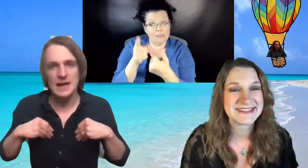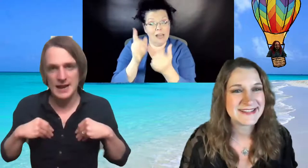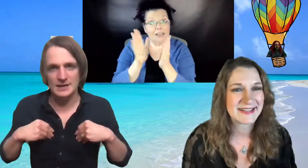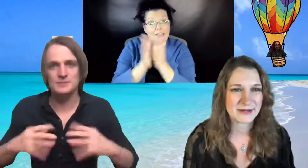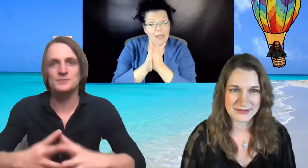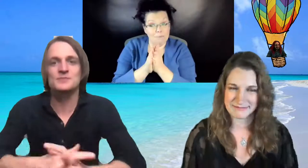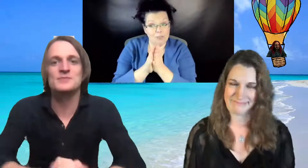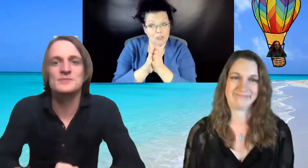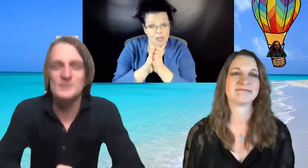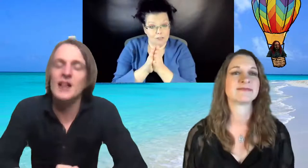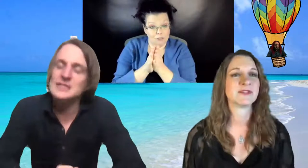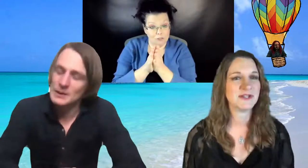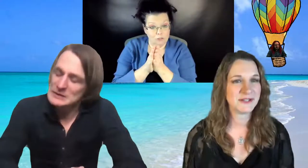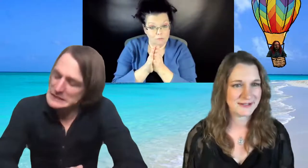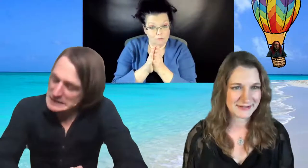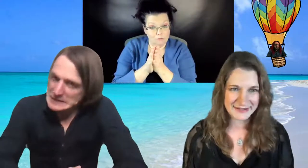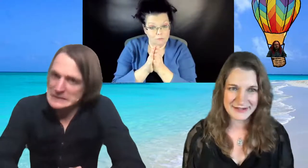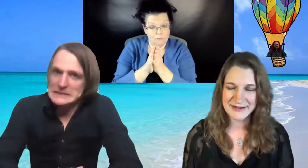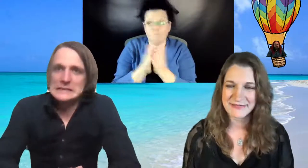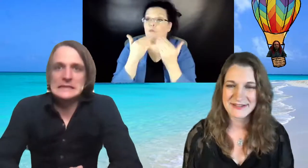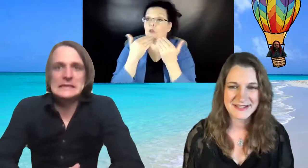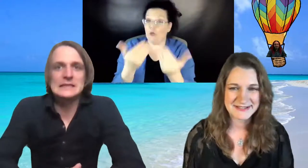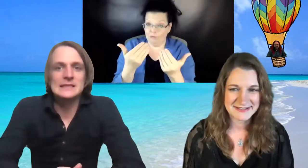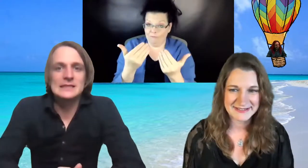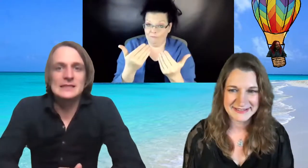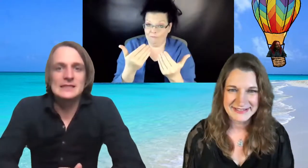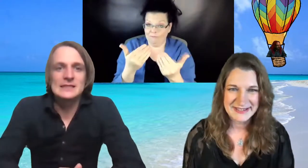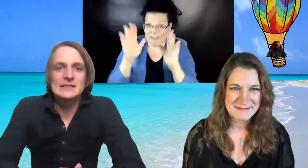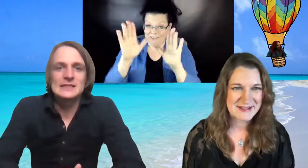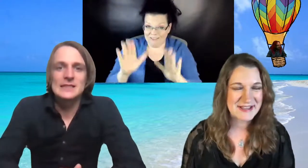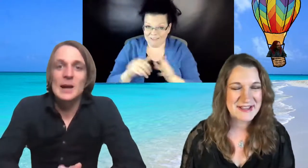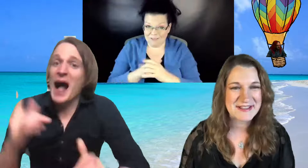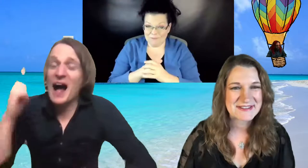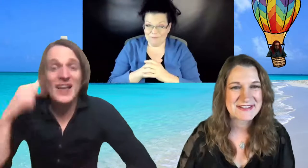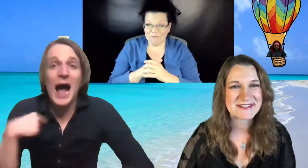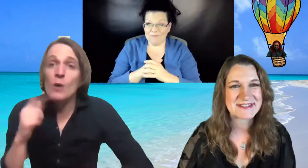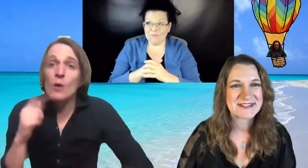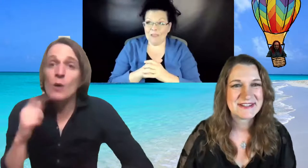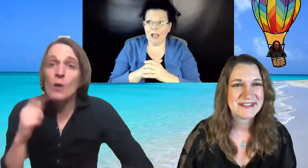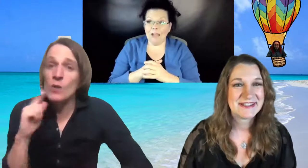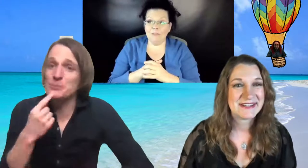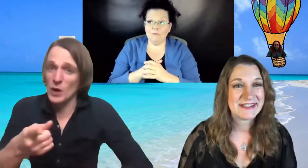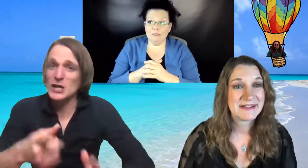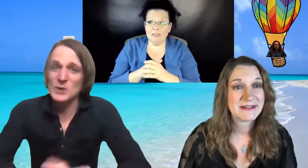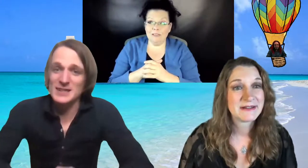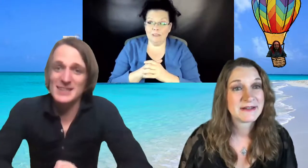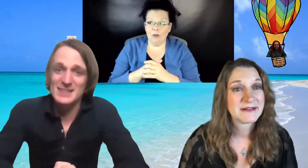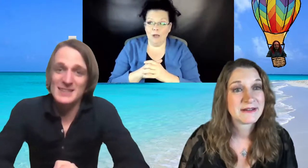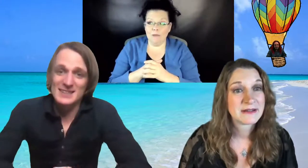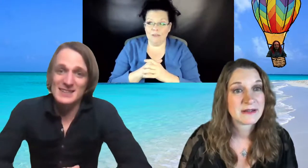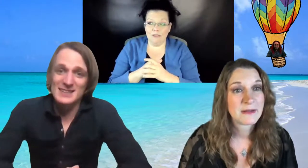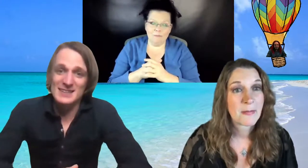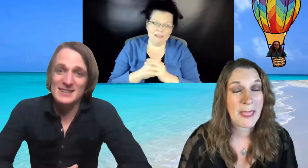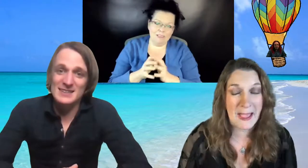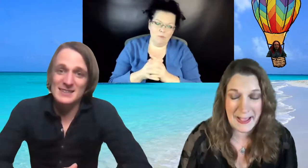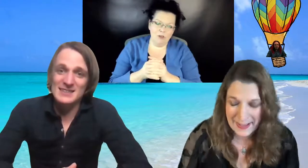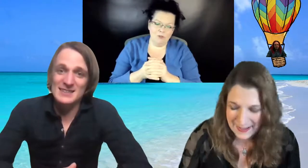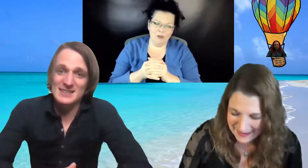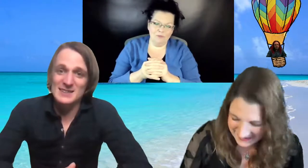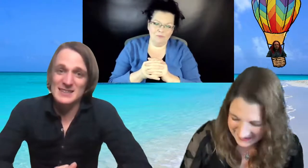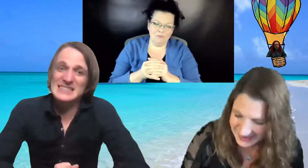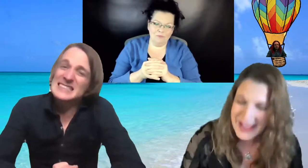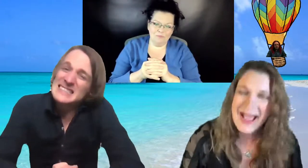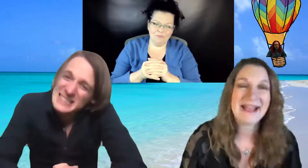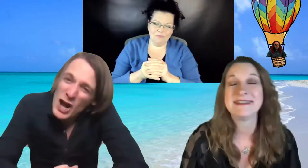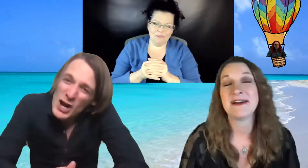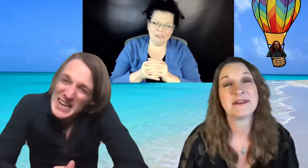and I can see that. I accept the challenge. Good. All right. Fantastic. Because it's... I don't think, you know, I think I might disappoint you